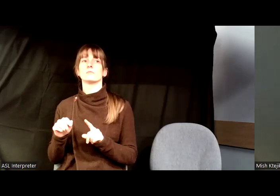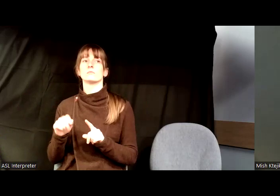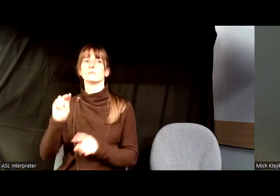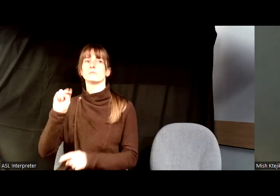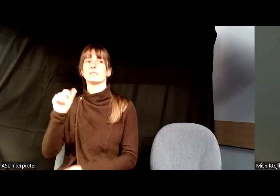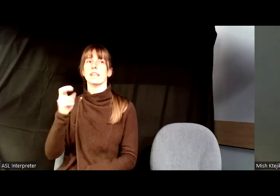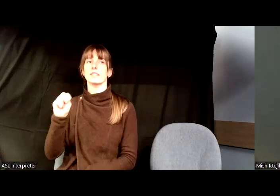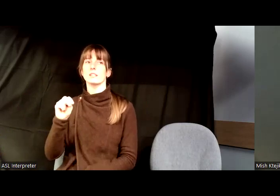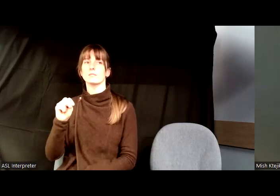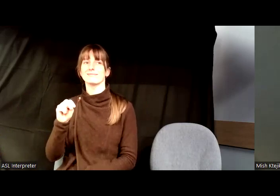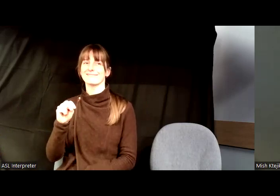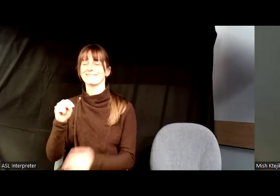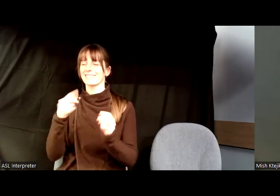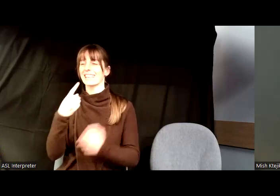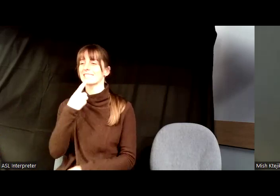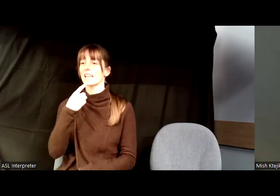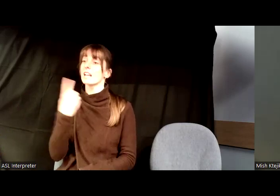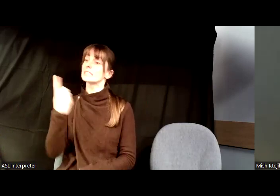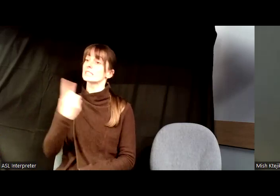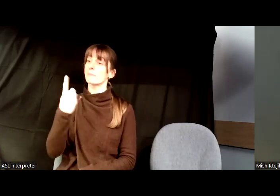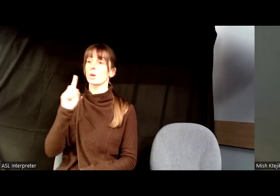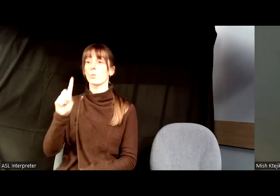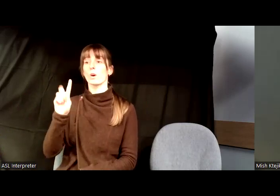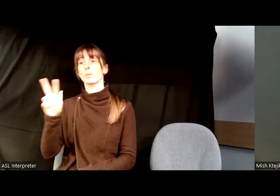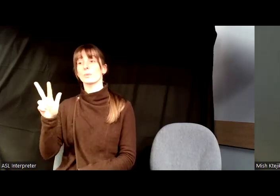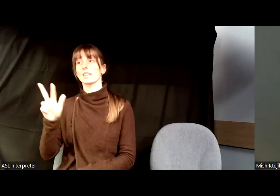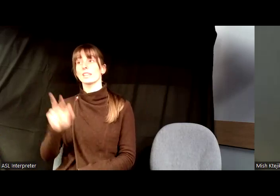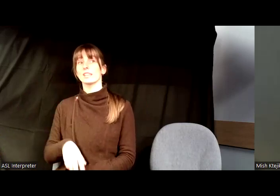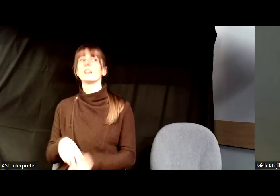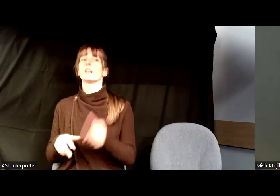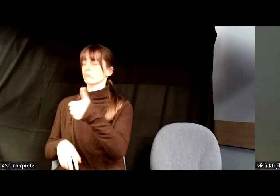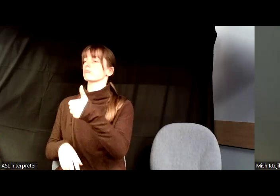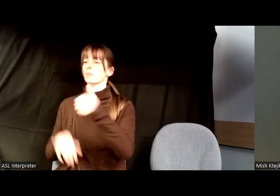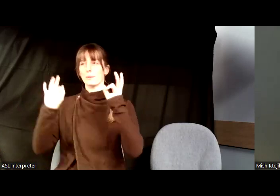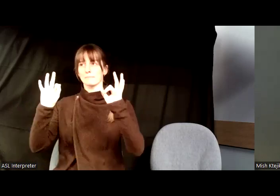Something, 1, 2, 3. There we go. Yeah. Okay, there we go.